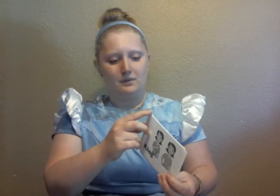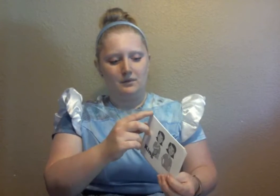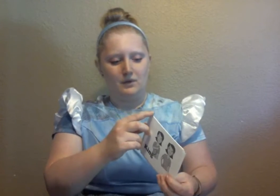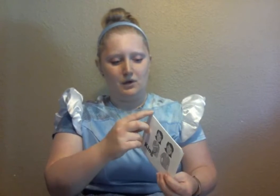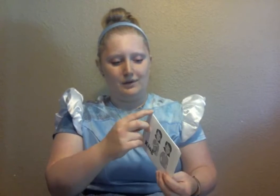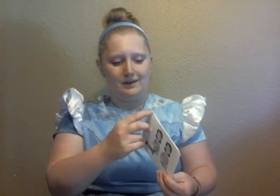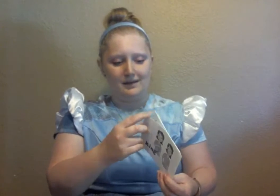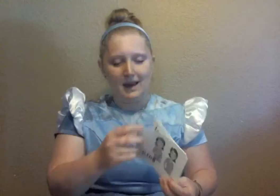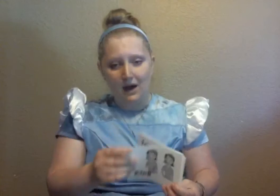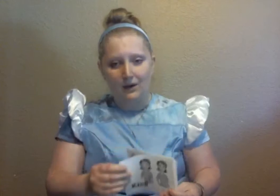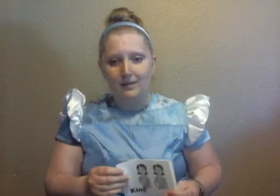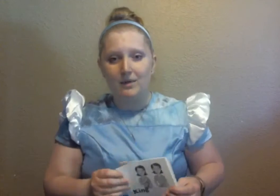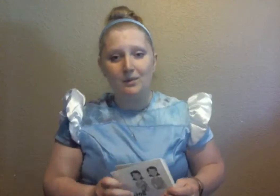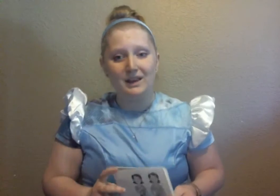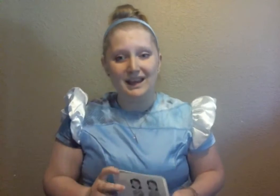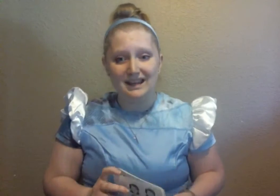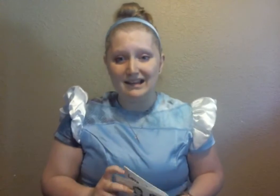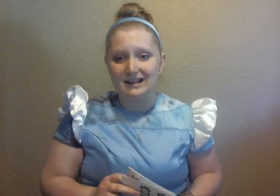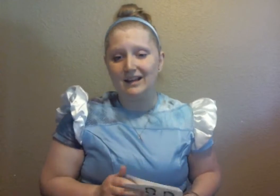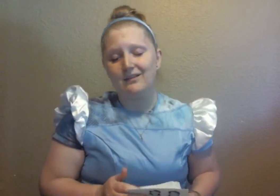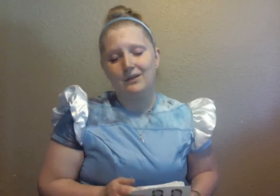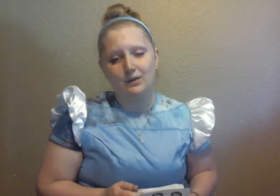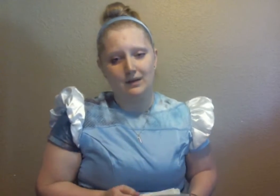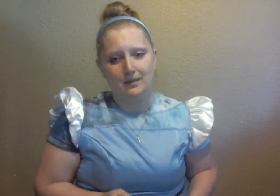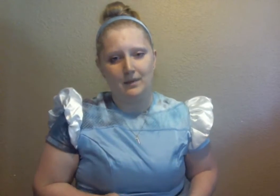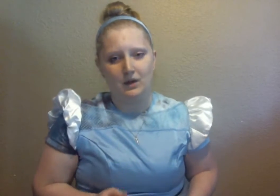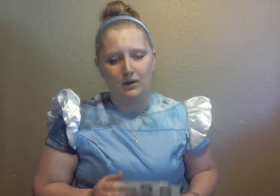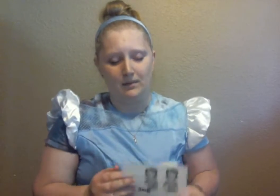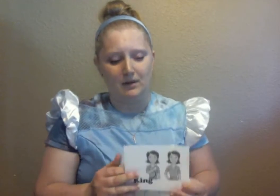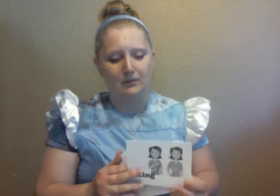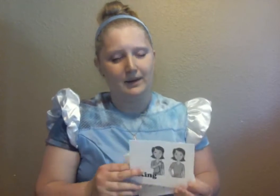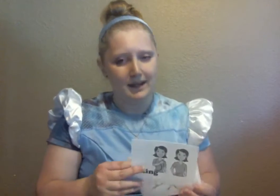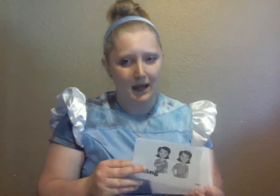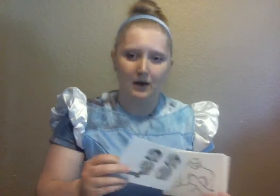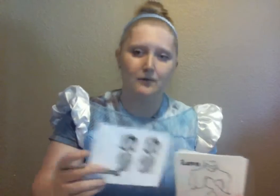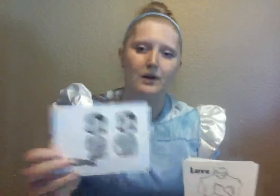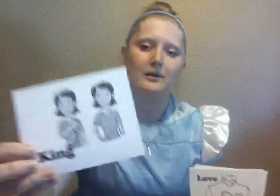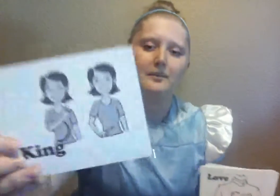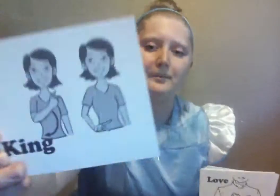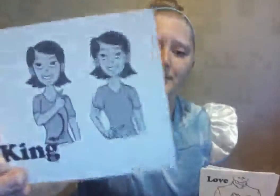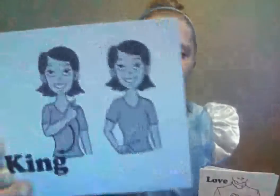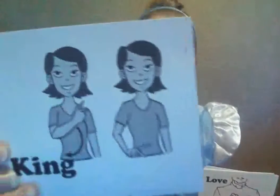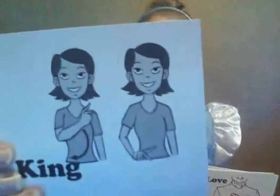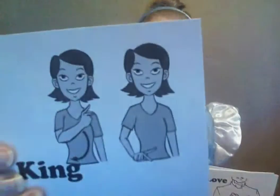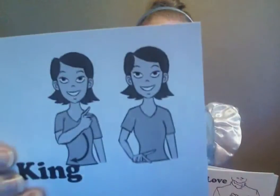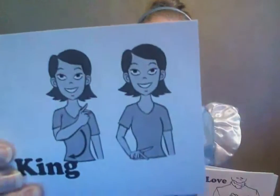So you can see how it can be really easy to confuse them, but you want to be really careful.